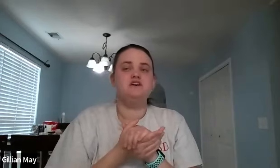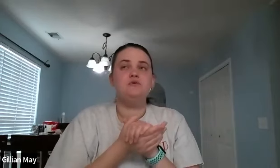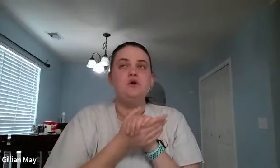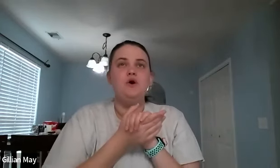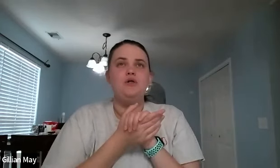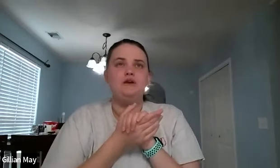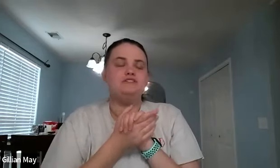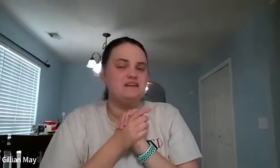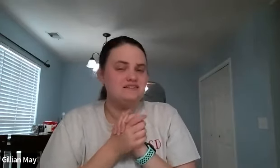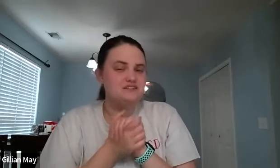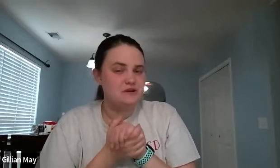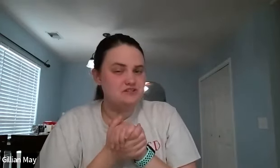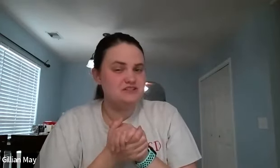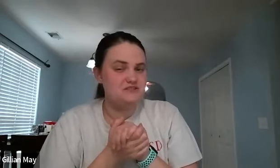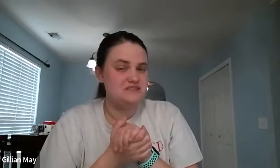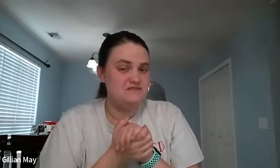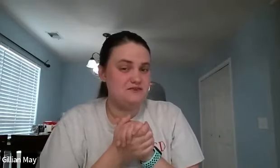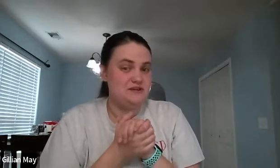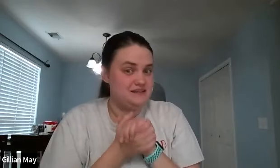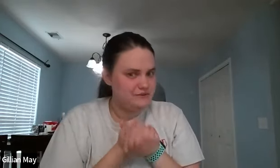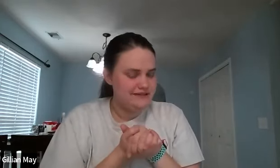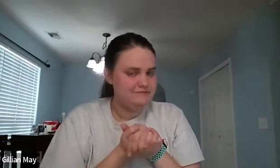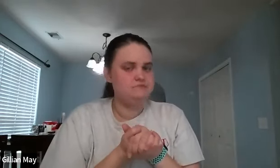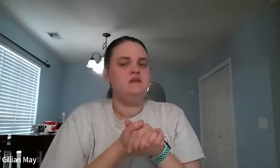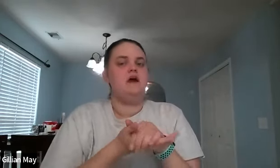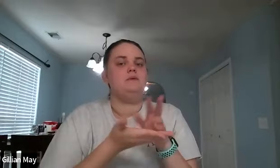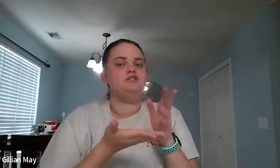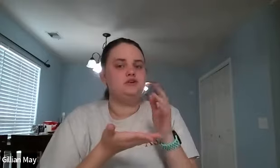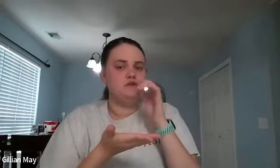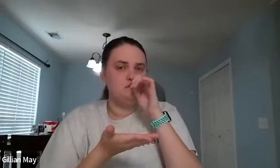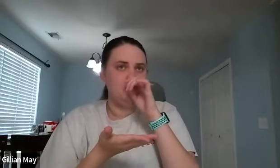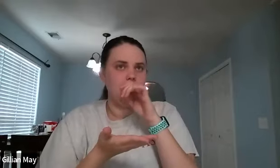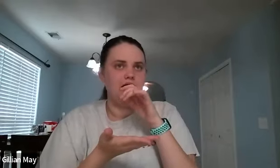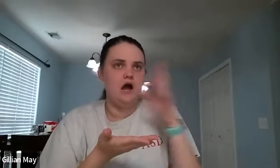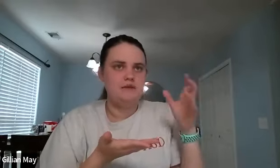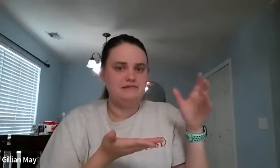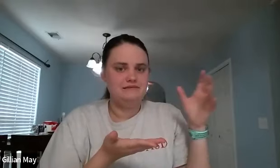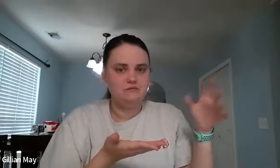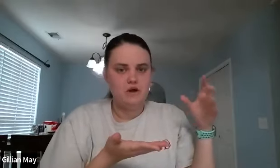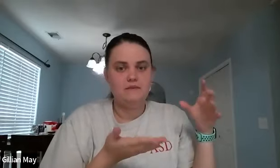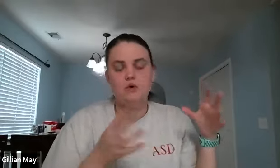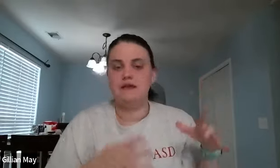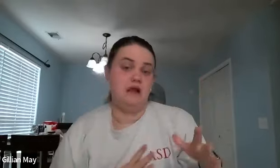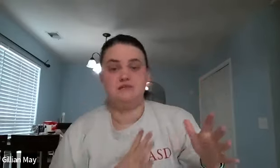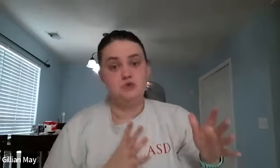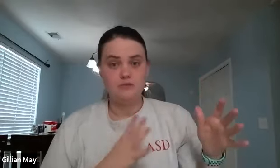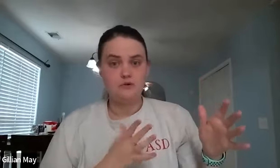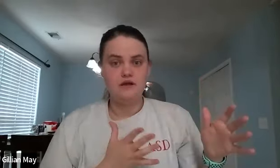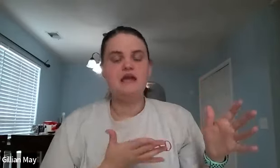so there are technically 2 ways you can do the sign for next week. I'll show you the more common one, the more like, I guess, proper one, and